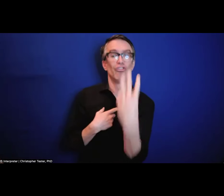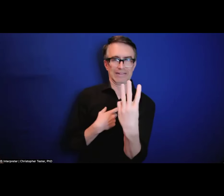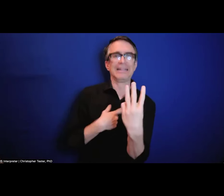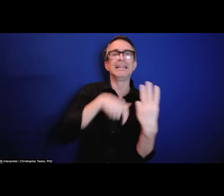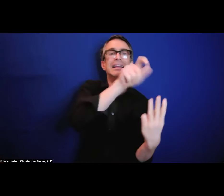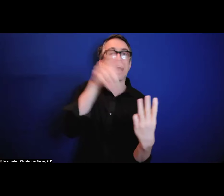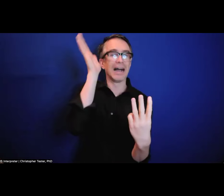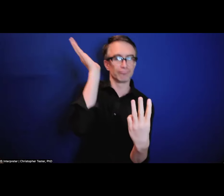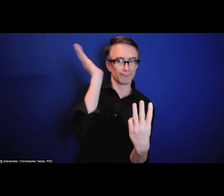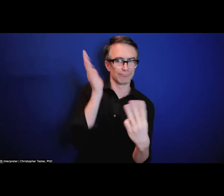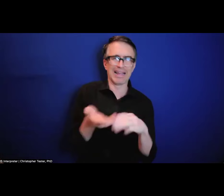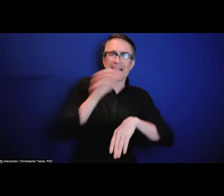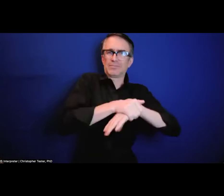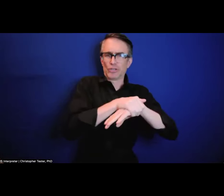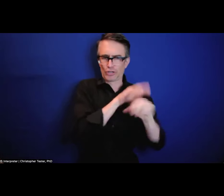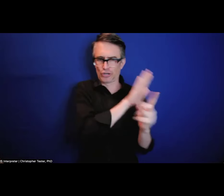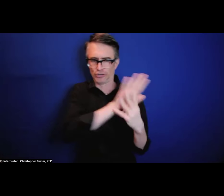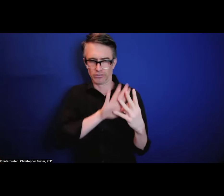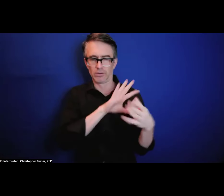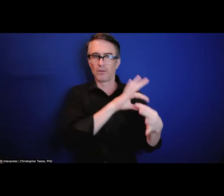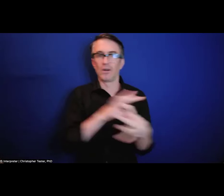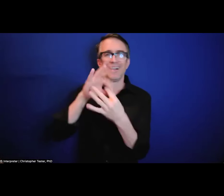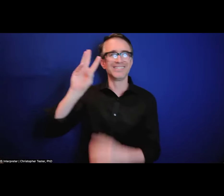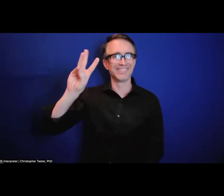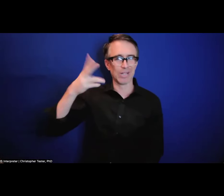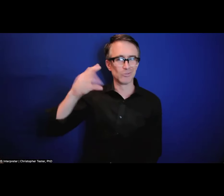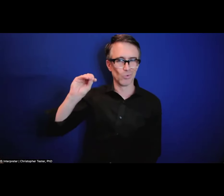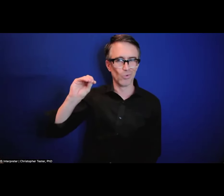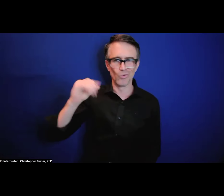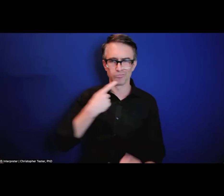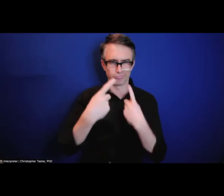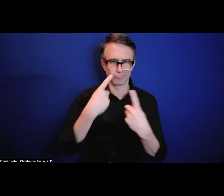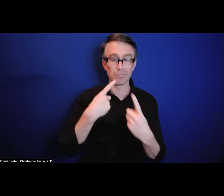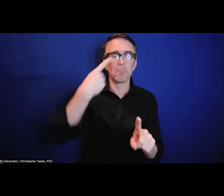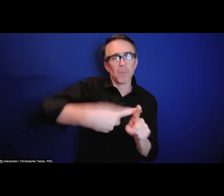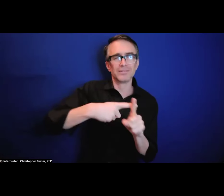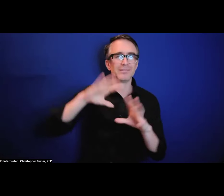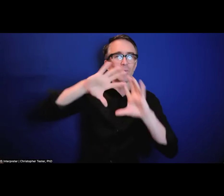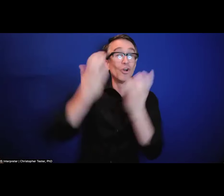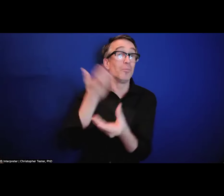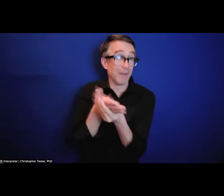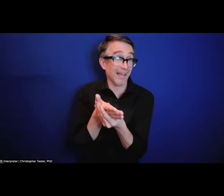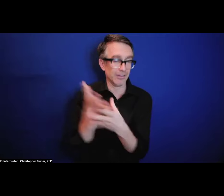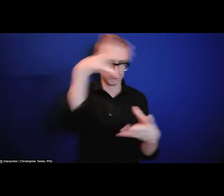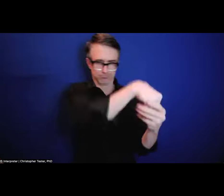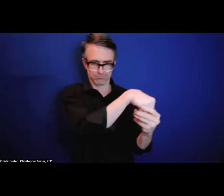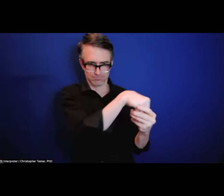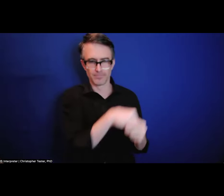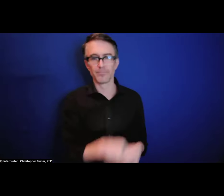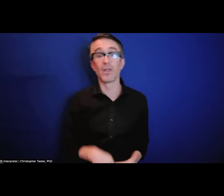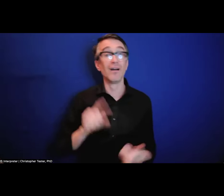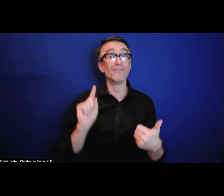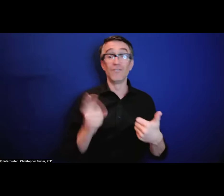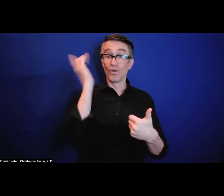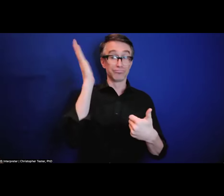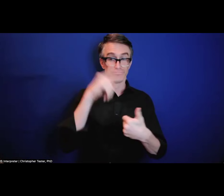the World Bank. Our first speaker for this session is Karin Stenberg, who is the WHO health